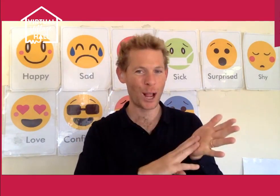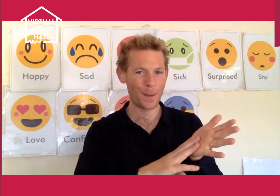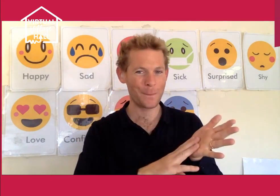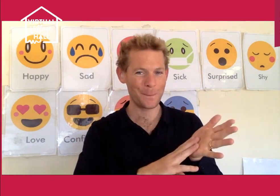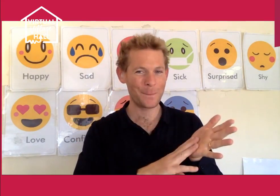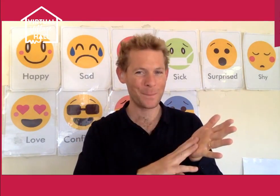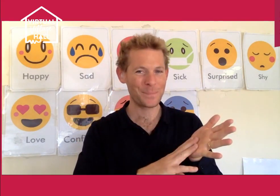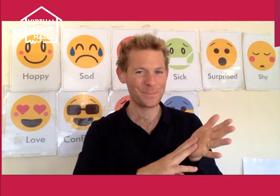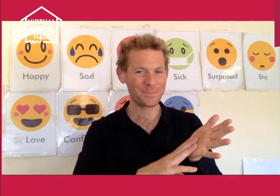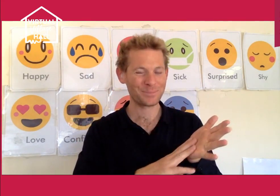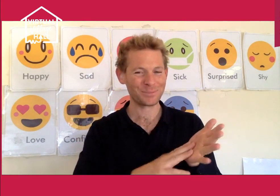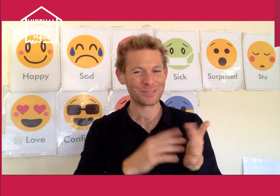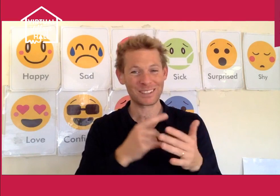was Tom.